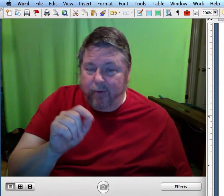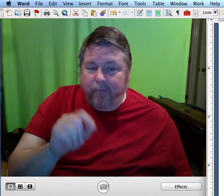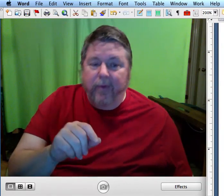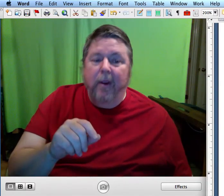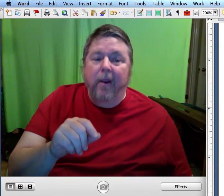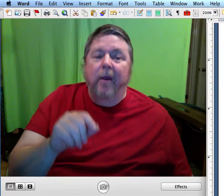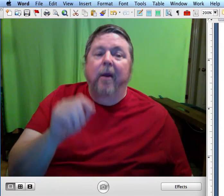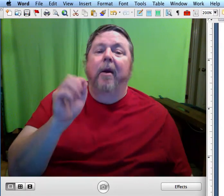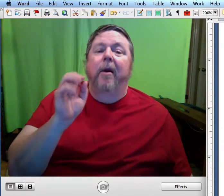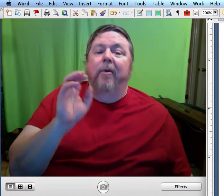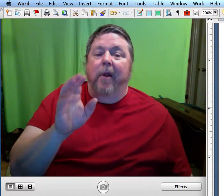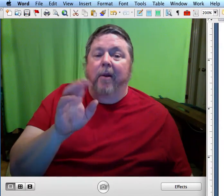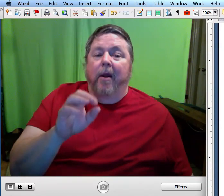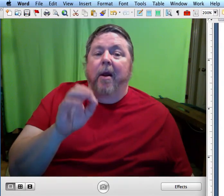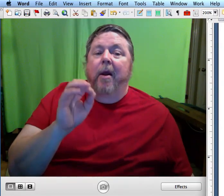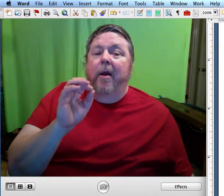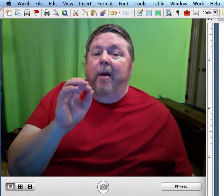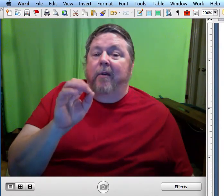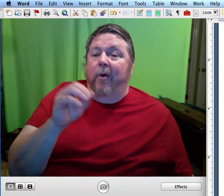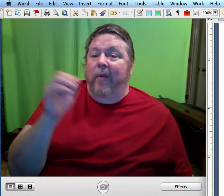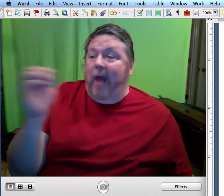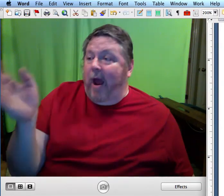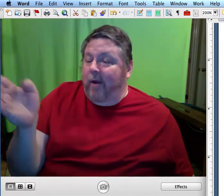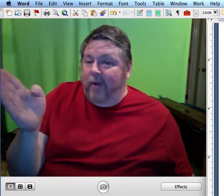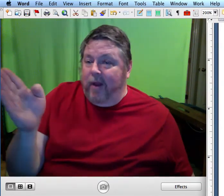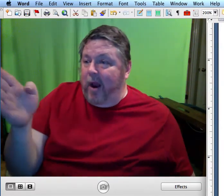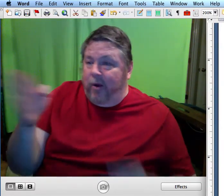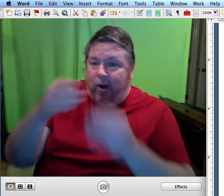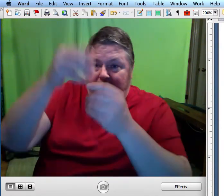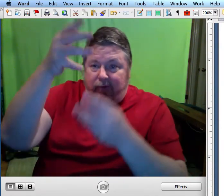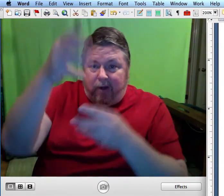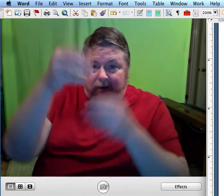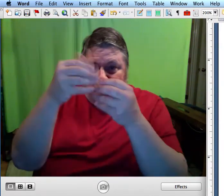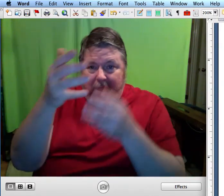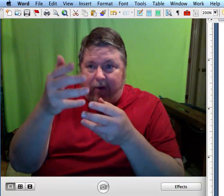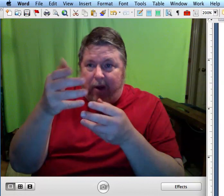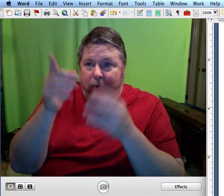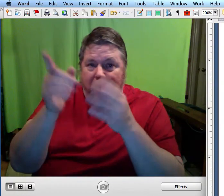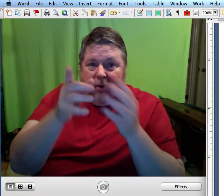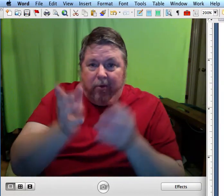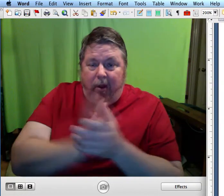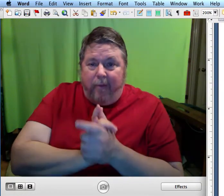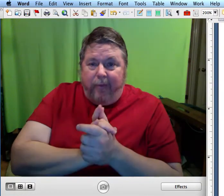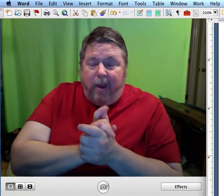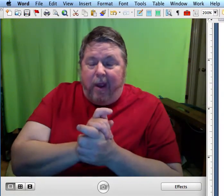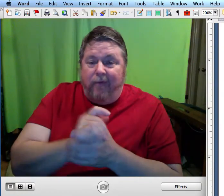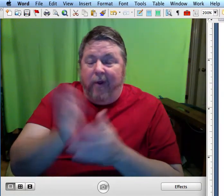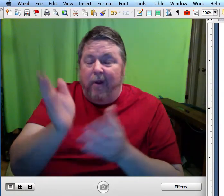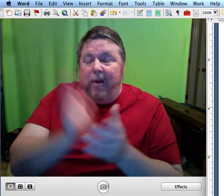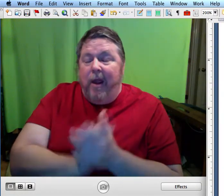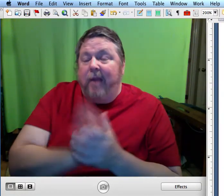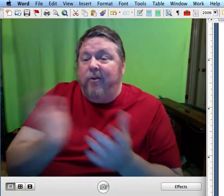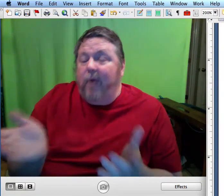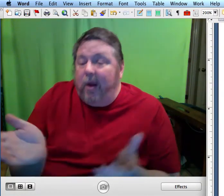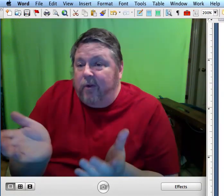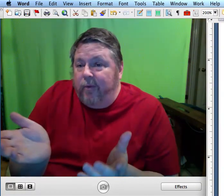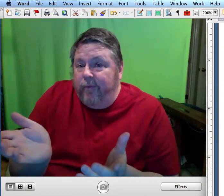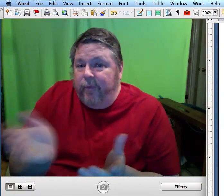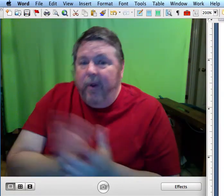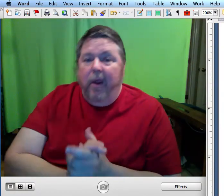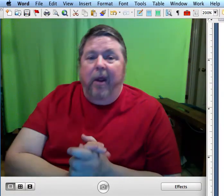right? Great. So then I look at all of those things. Okay, well, I have 8